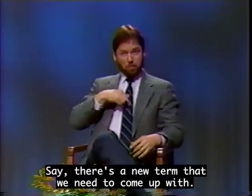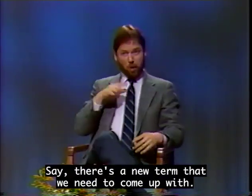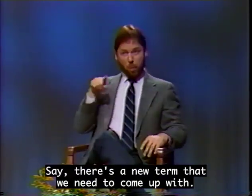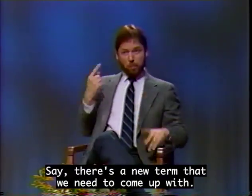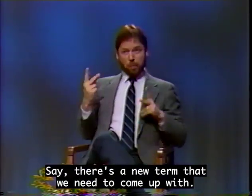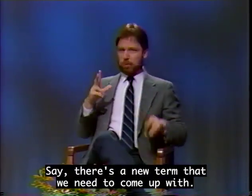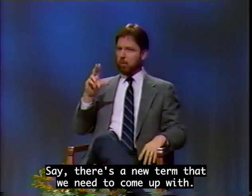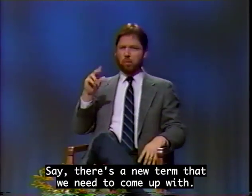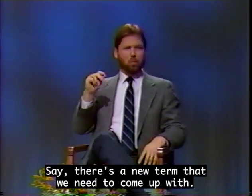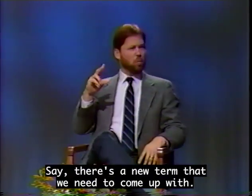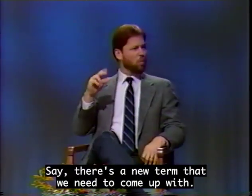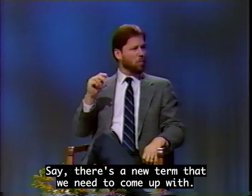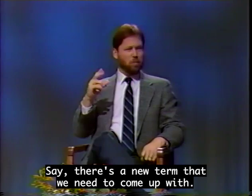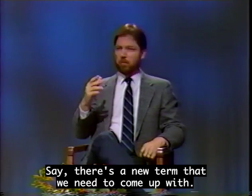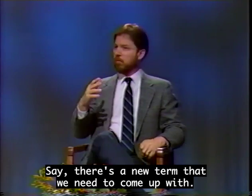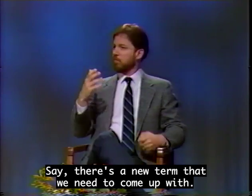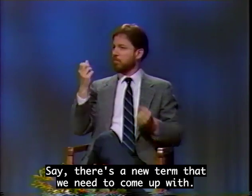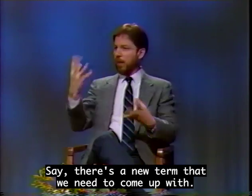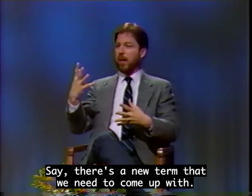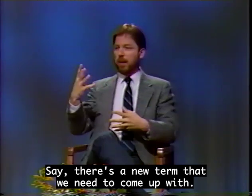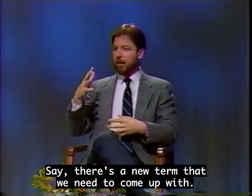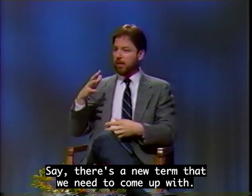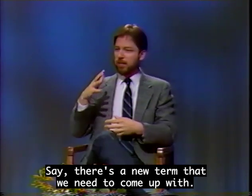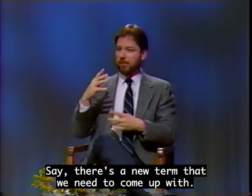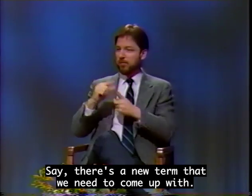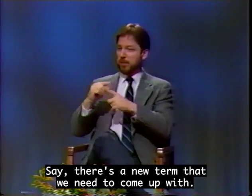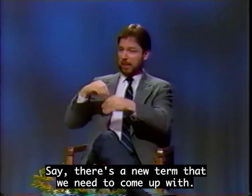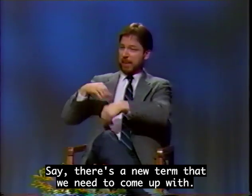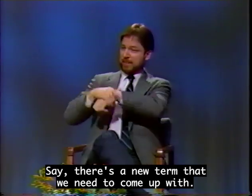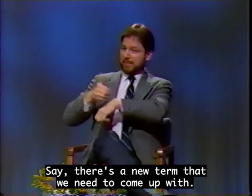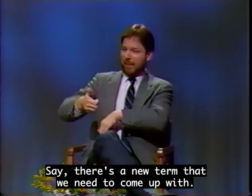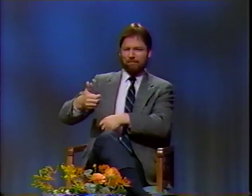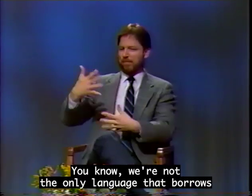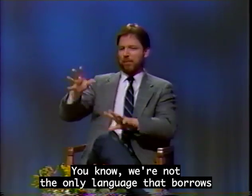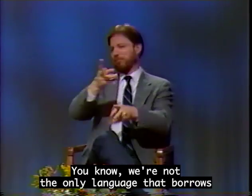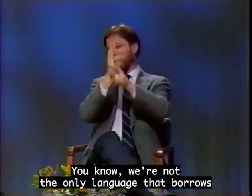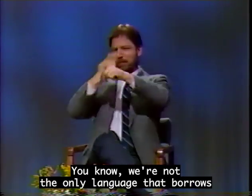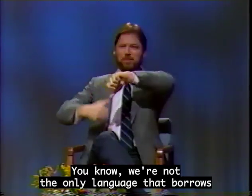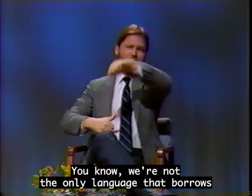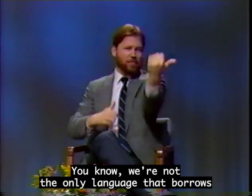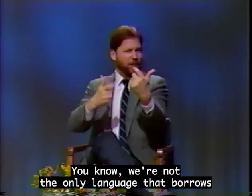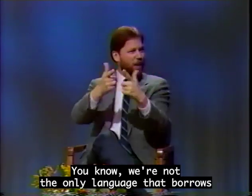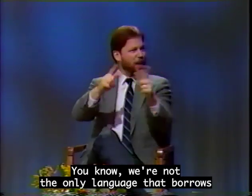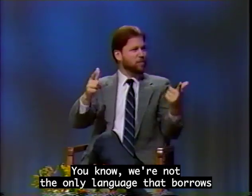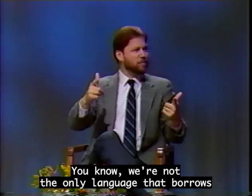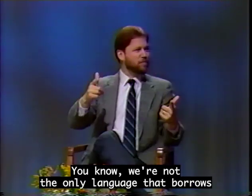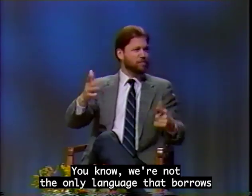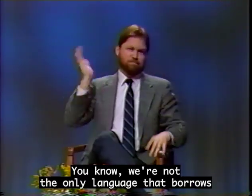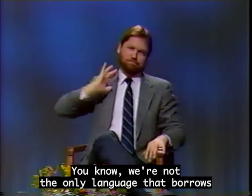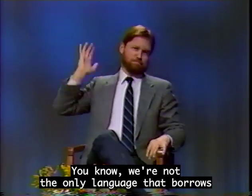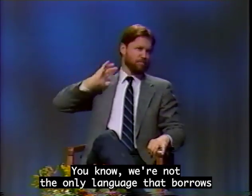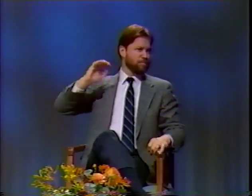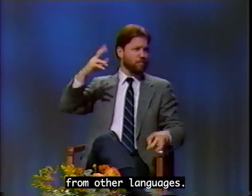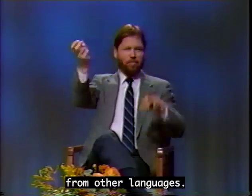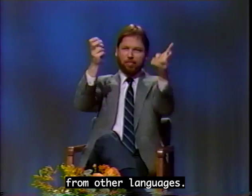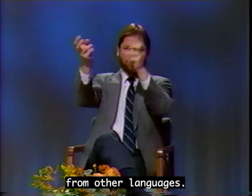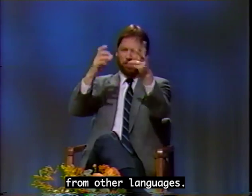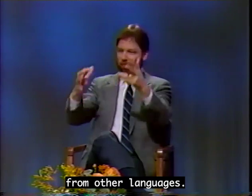new term that we need to come up with. You know, we're not the only language that borrows from other